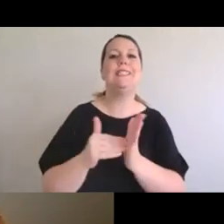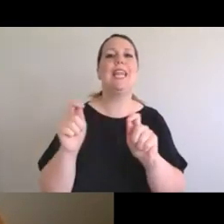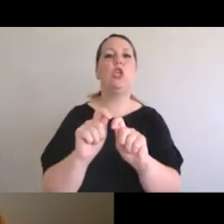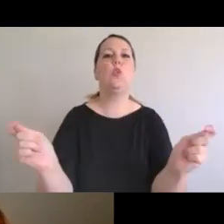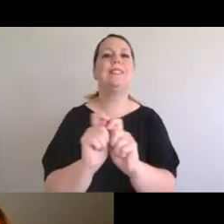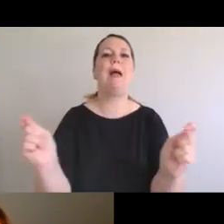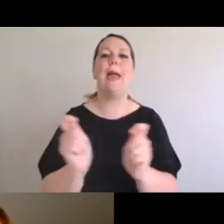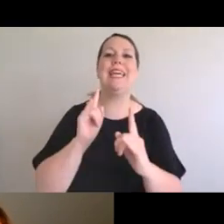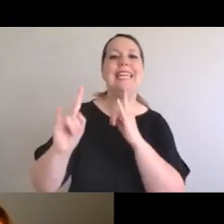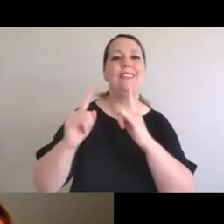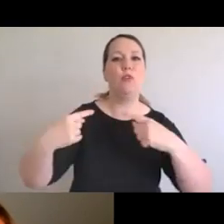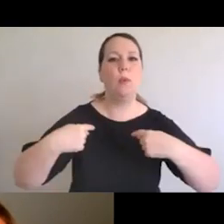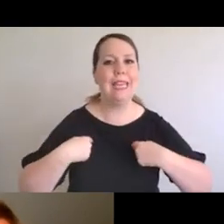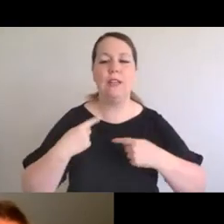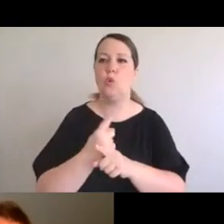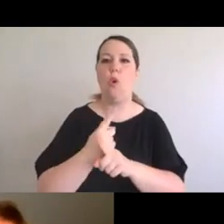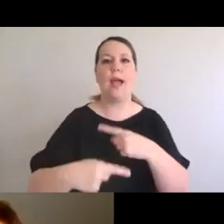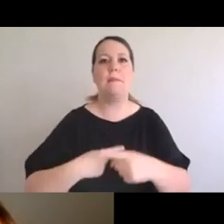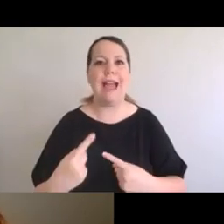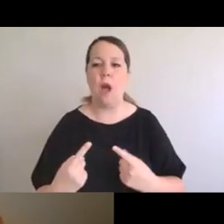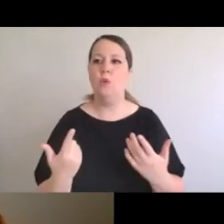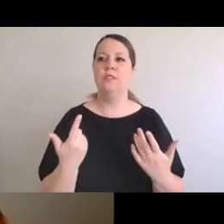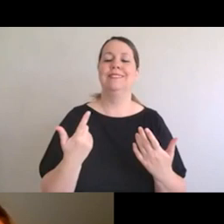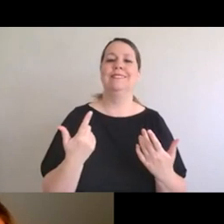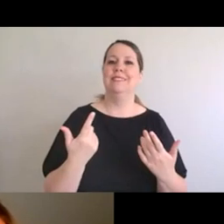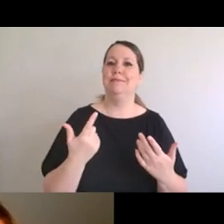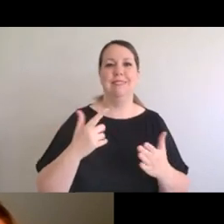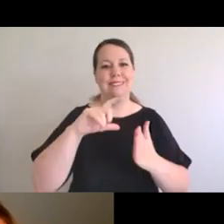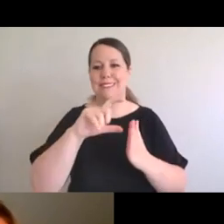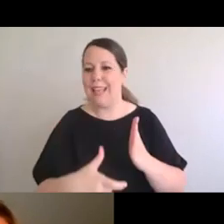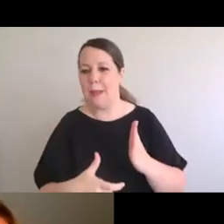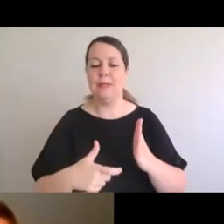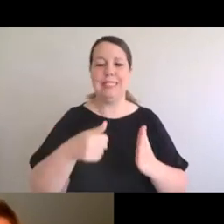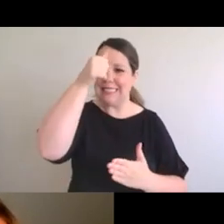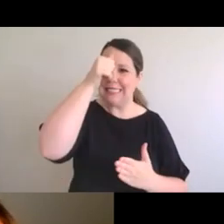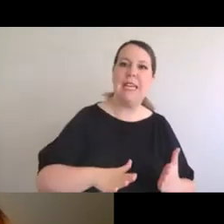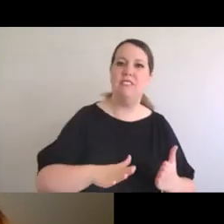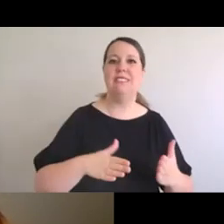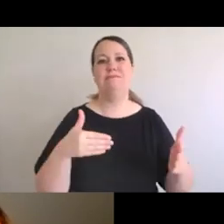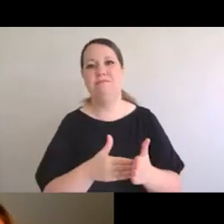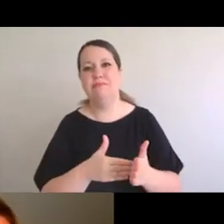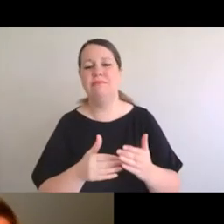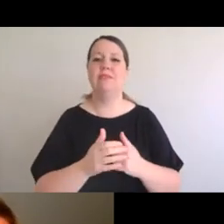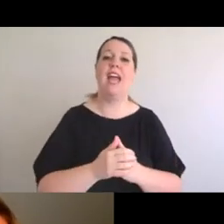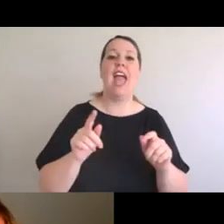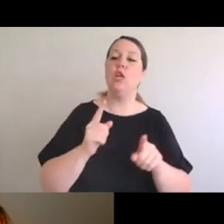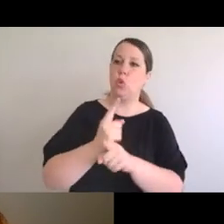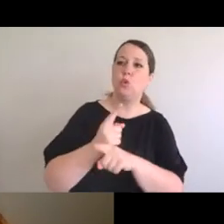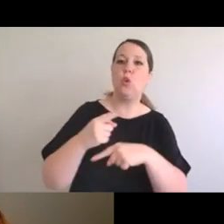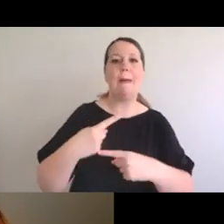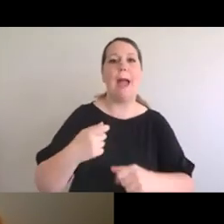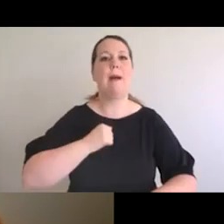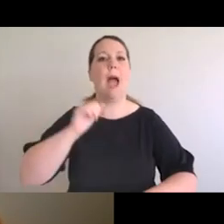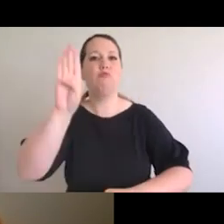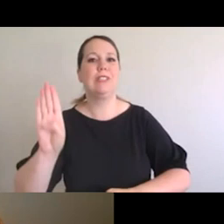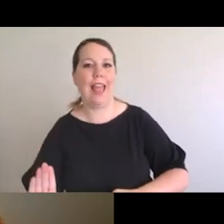talking about the disabling experience and stuns migrant from Brazil, And then